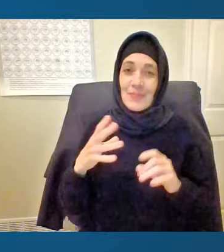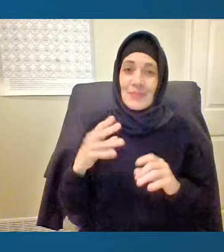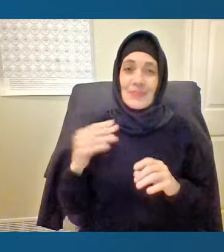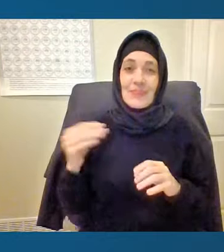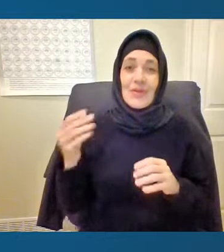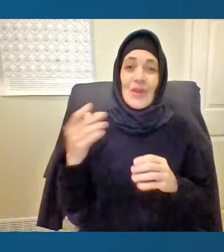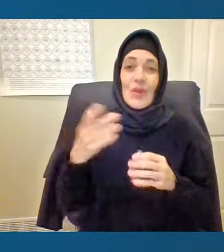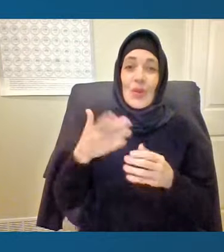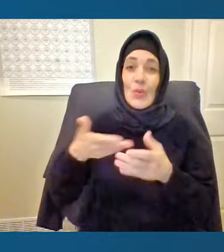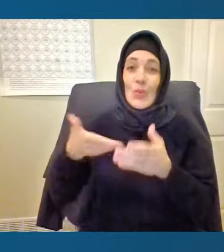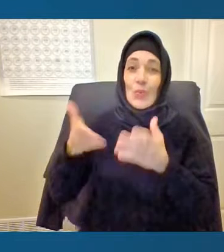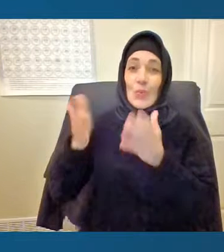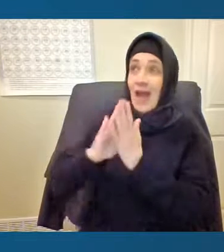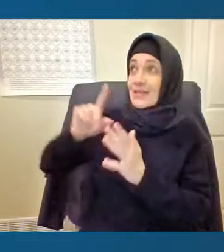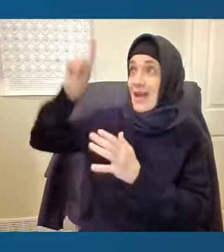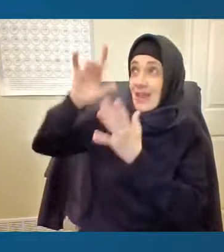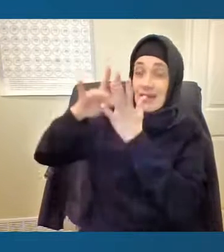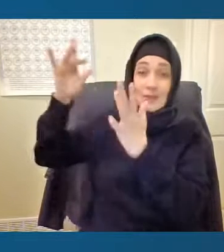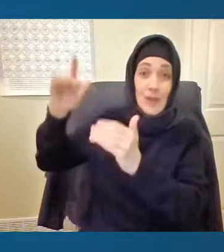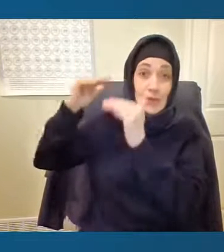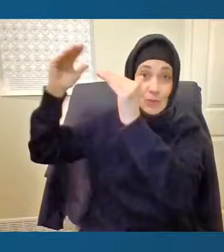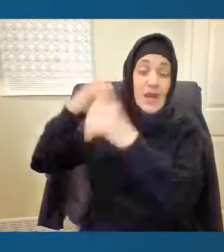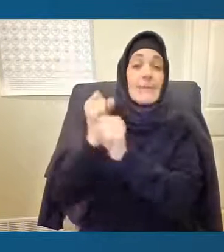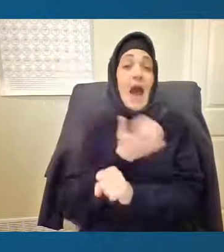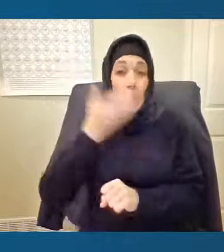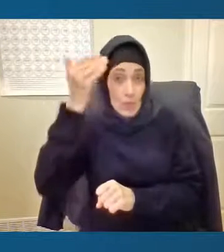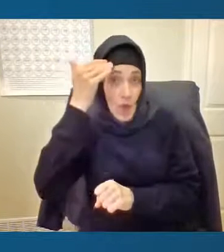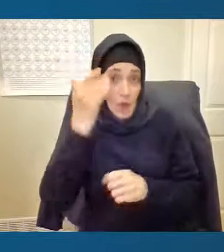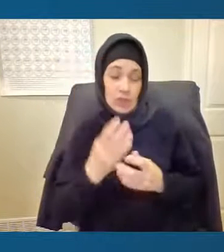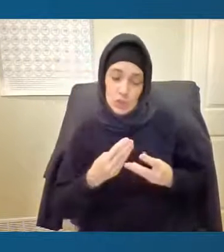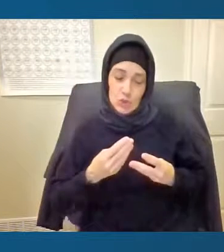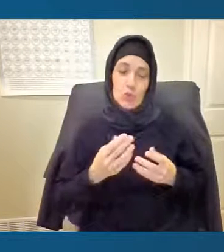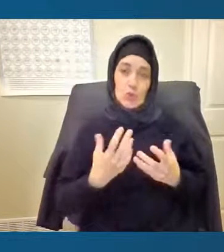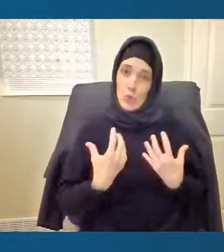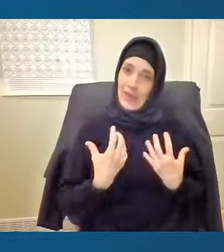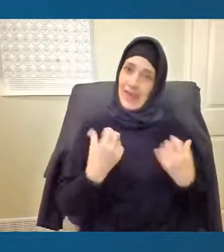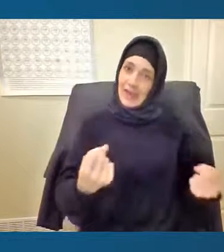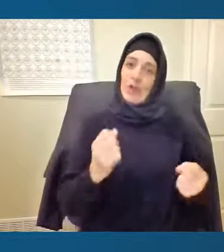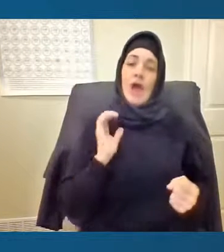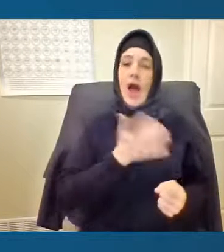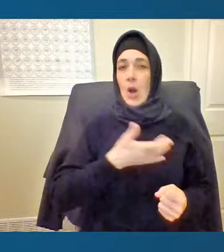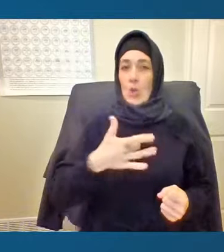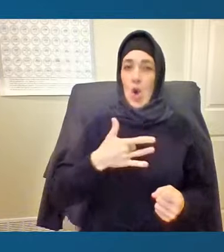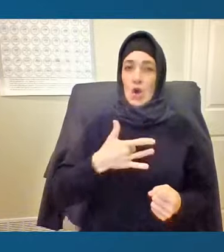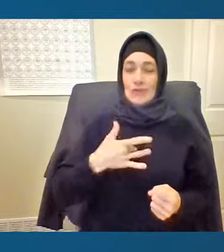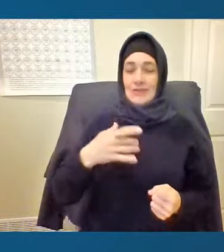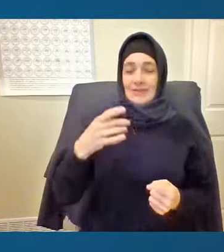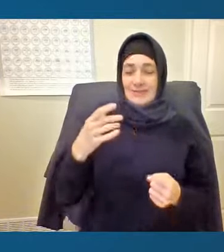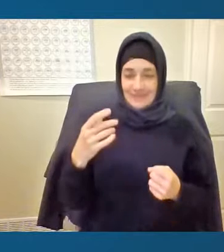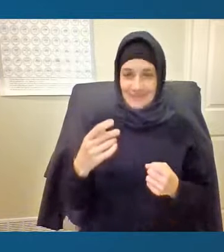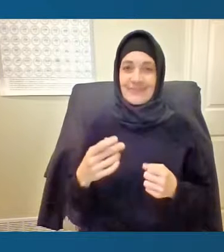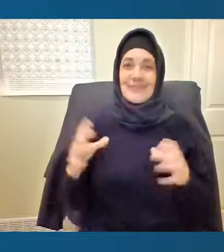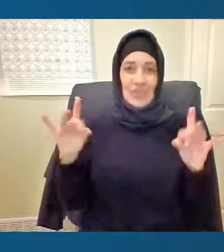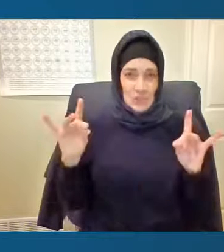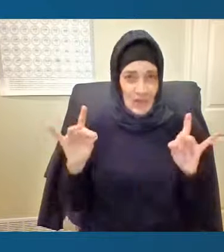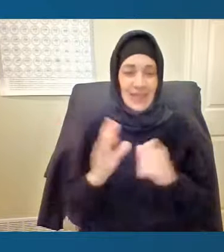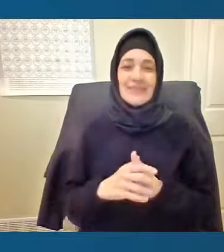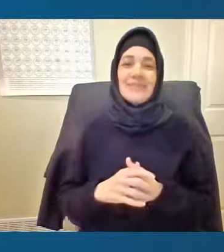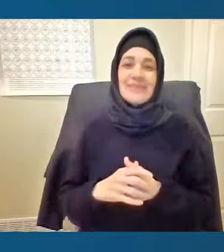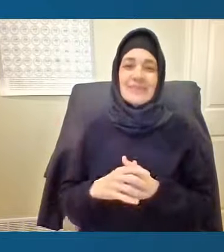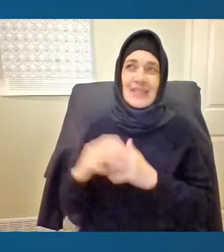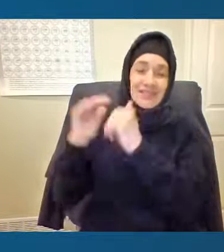knowledge that we learn a healing for our hearts, inshallah ta'ala. Last week, this is our ninth session. So last